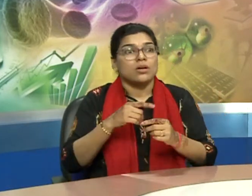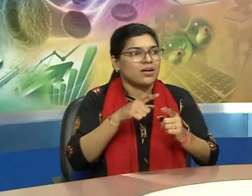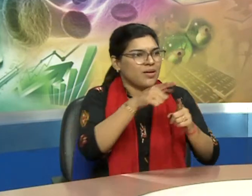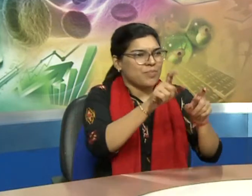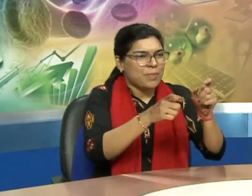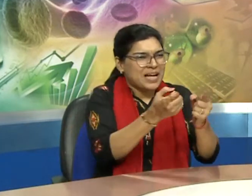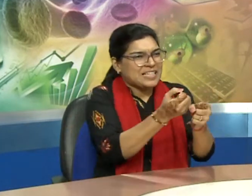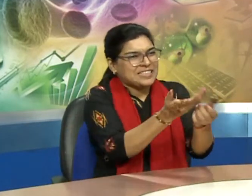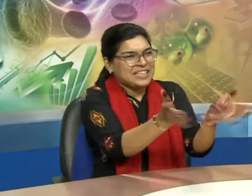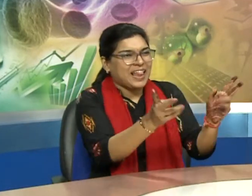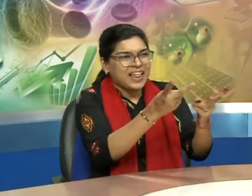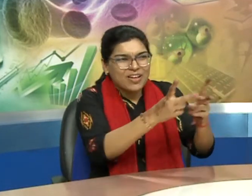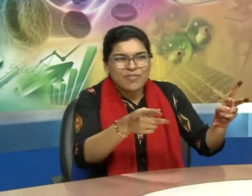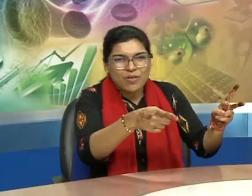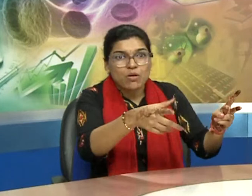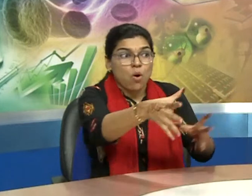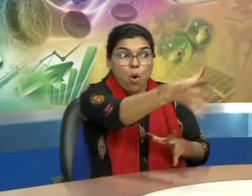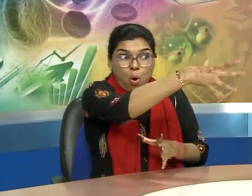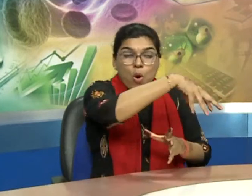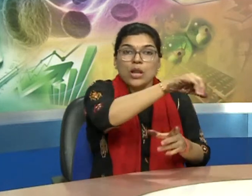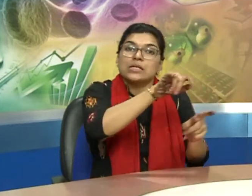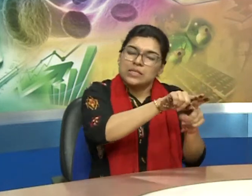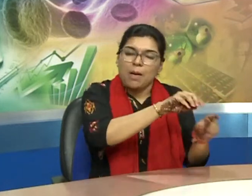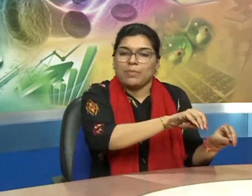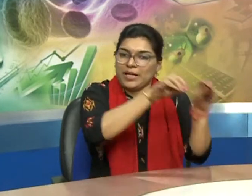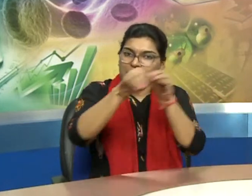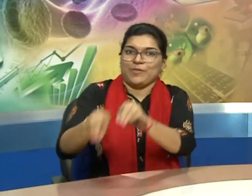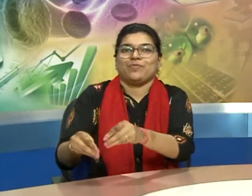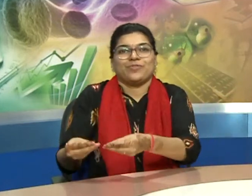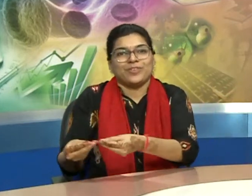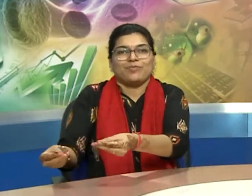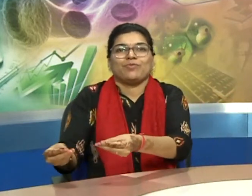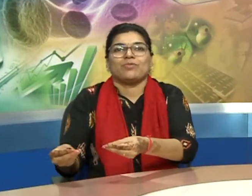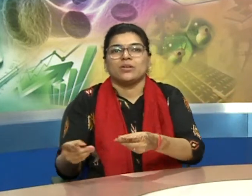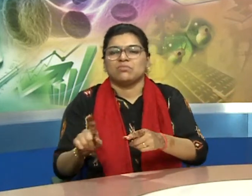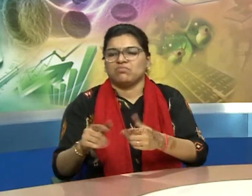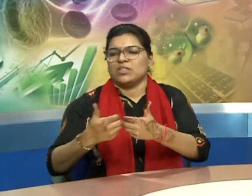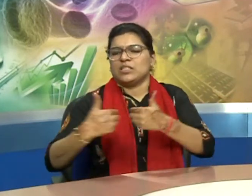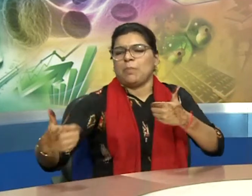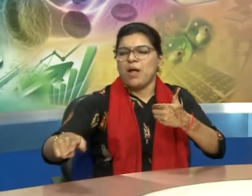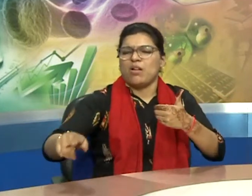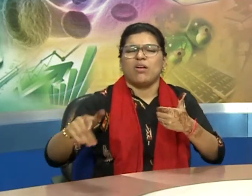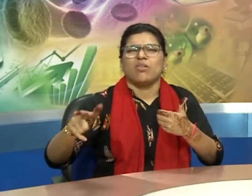the material, all the needs are fulfilled timely